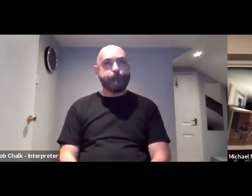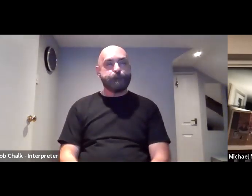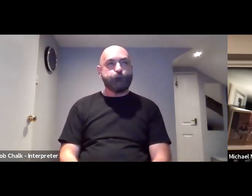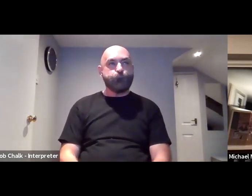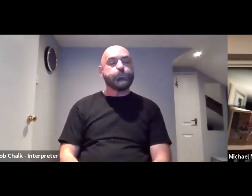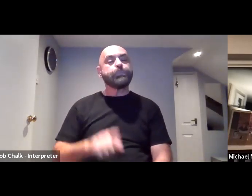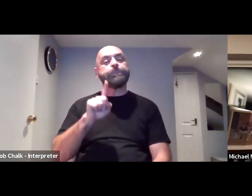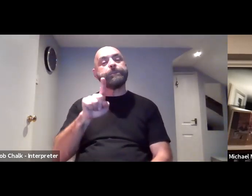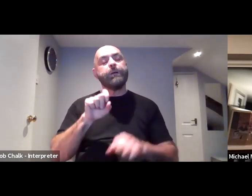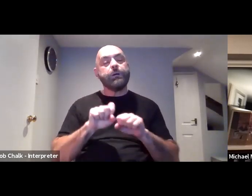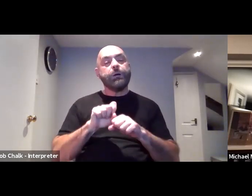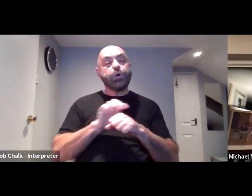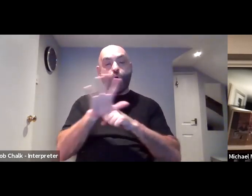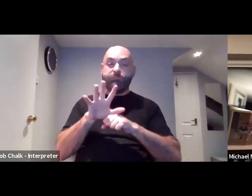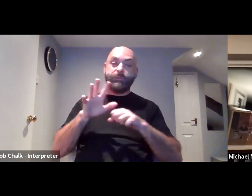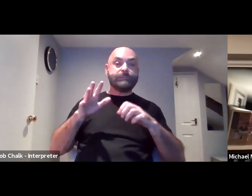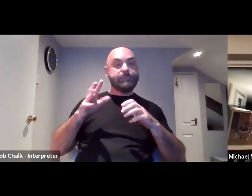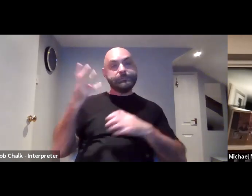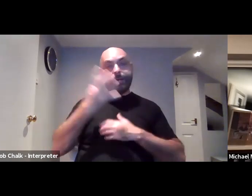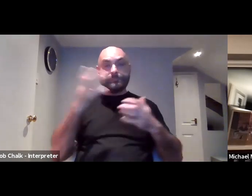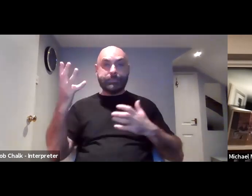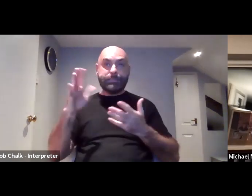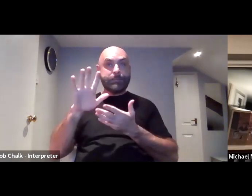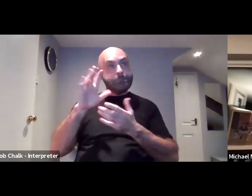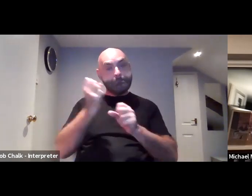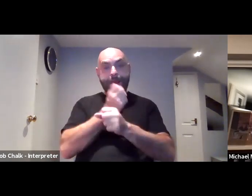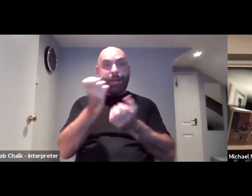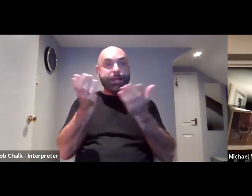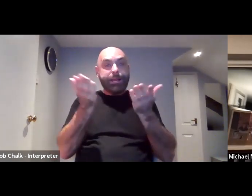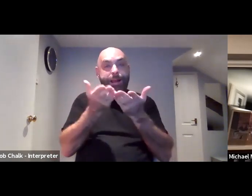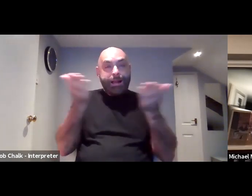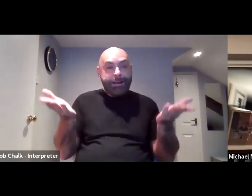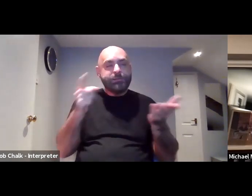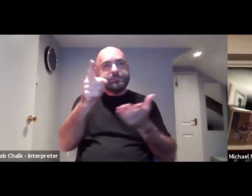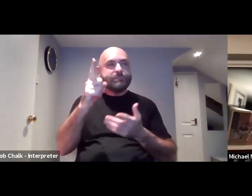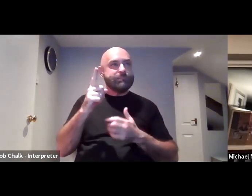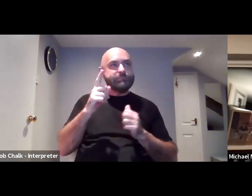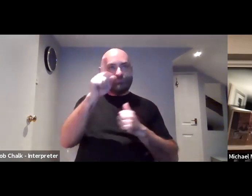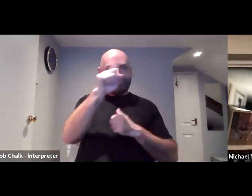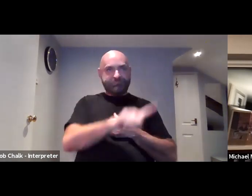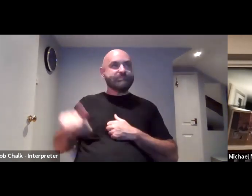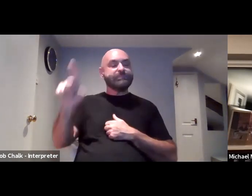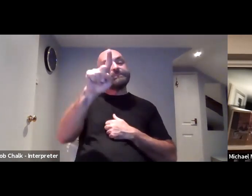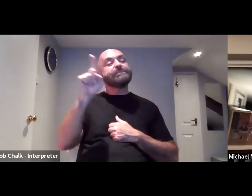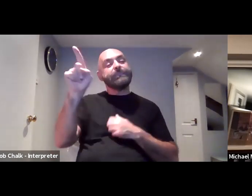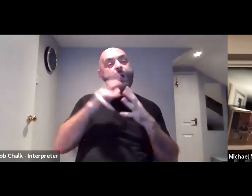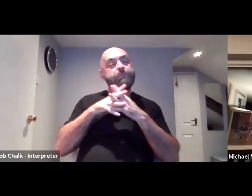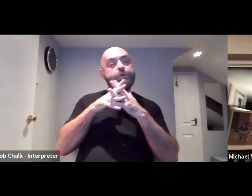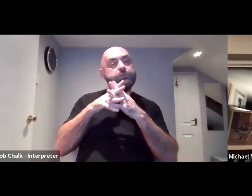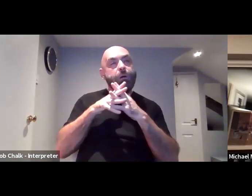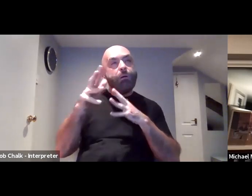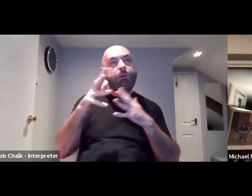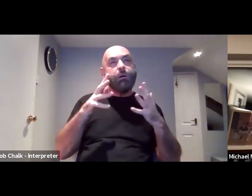Has COVID-19 been the great leveler? Speaking of sound economics, for example, in the US,